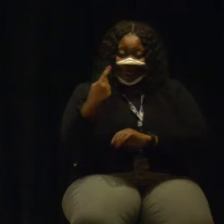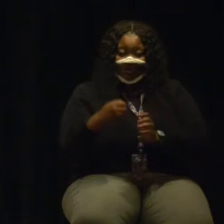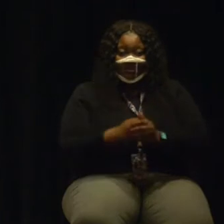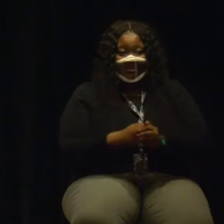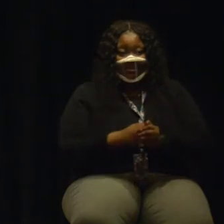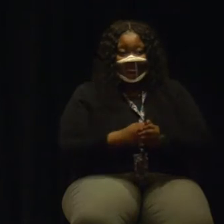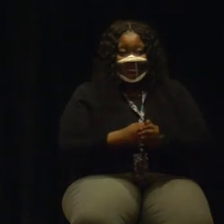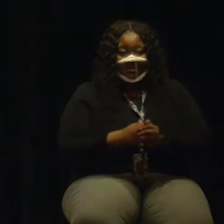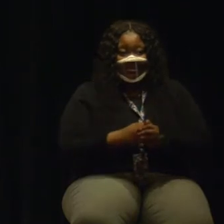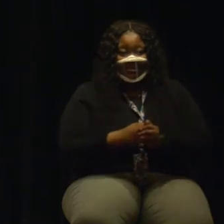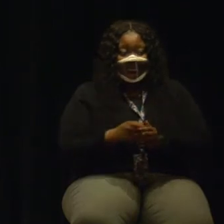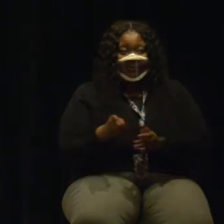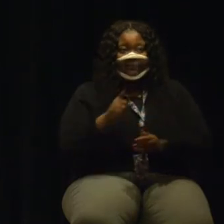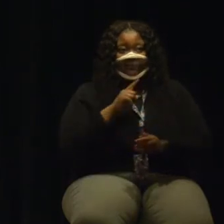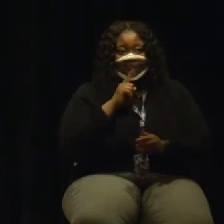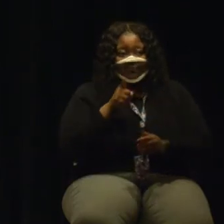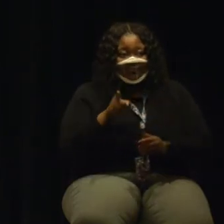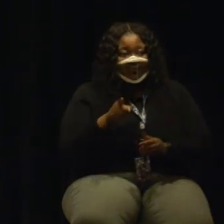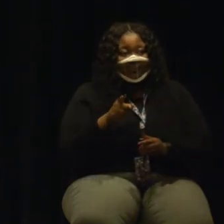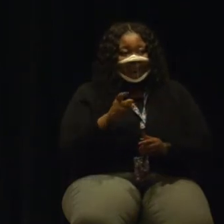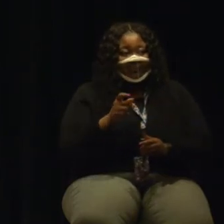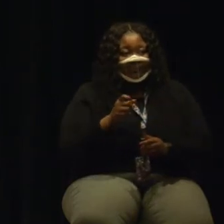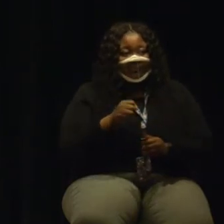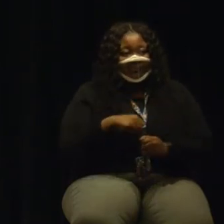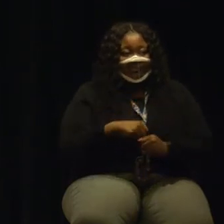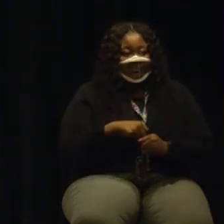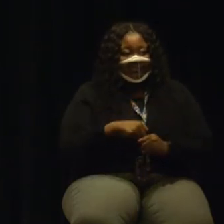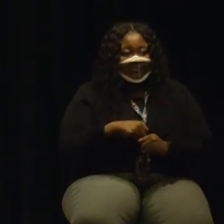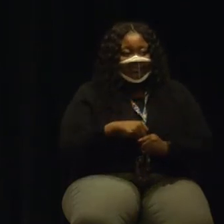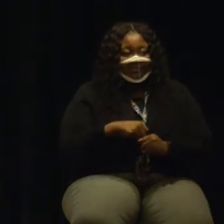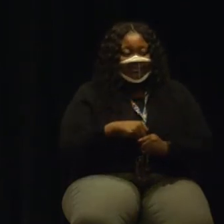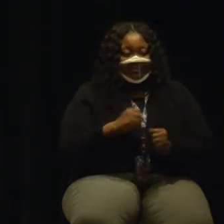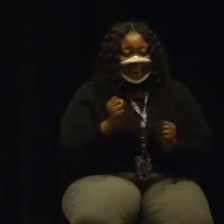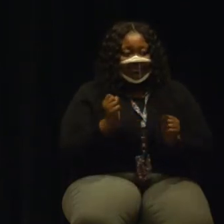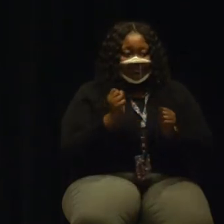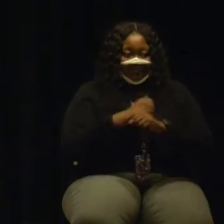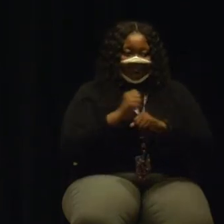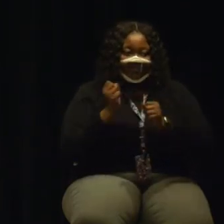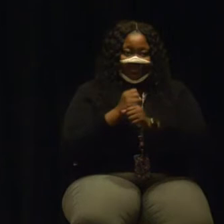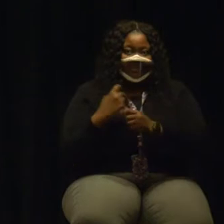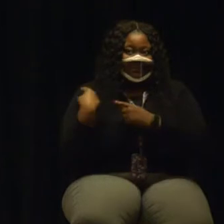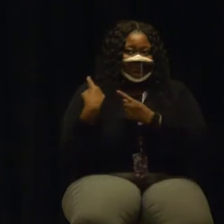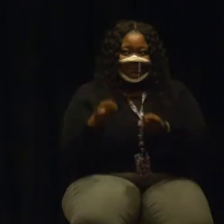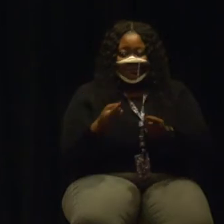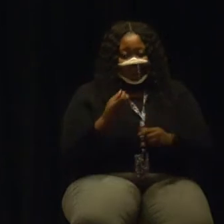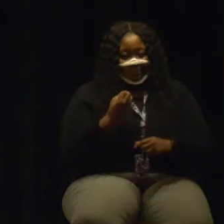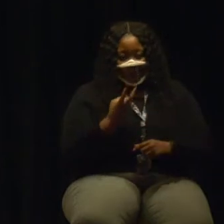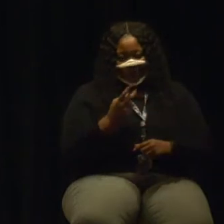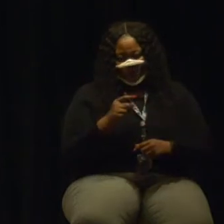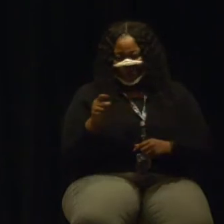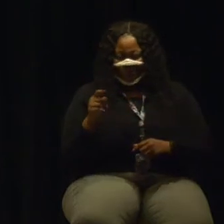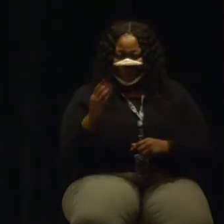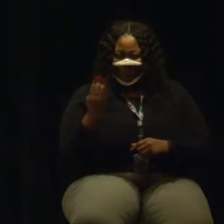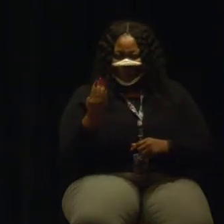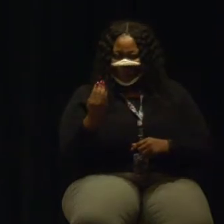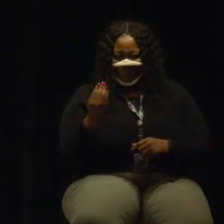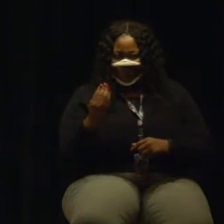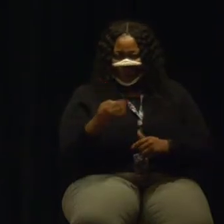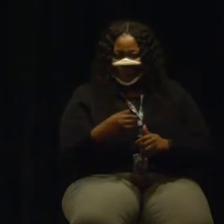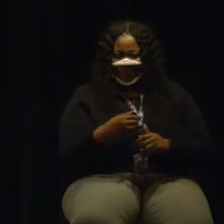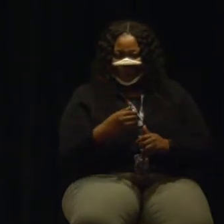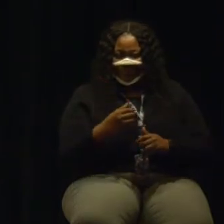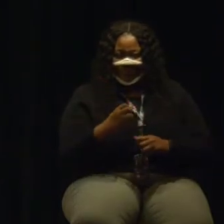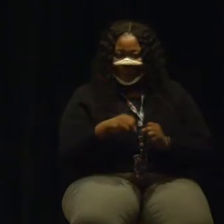fighting this fight, like, what, 12, 14 years after Plessy versus Ferguson? I mean, this is so all compacted